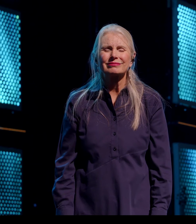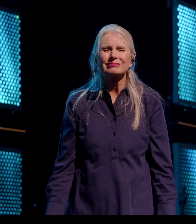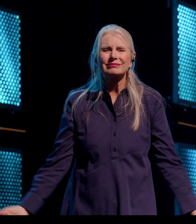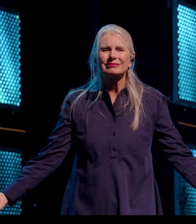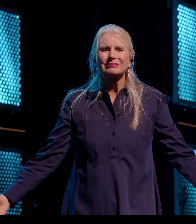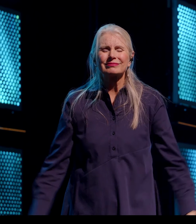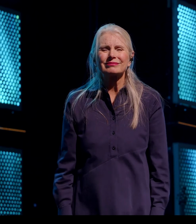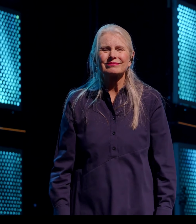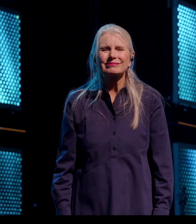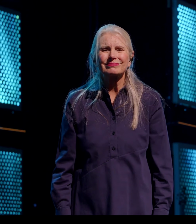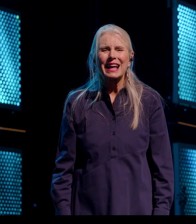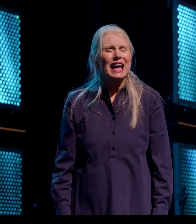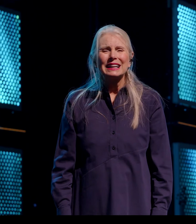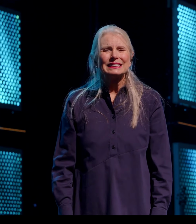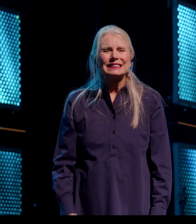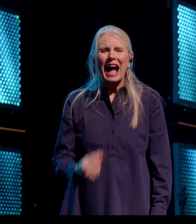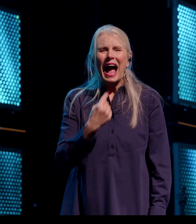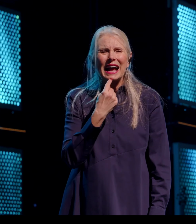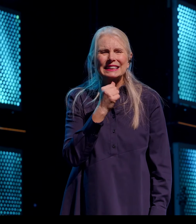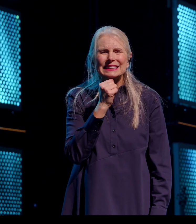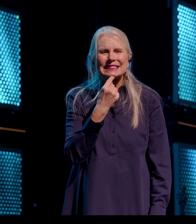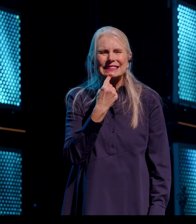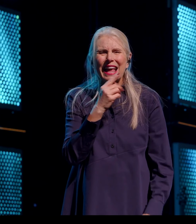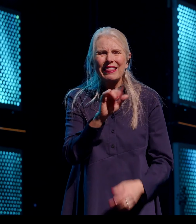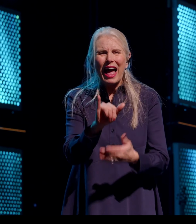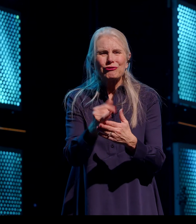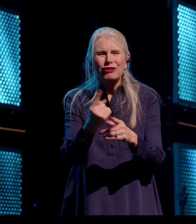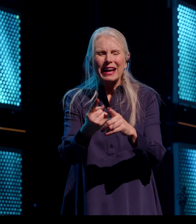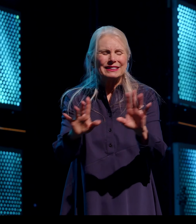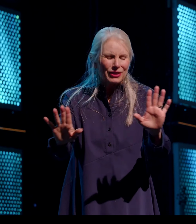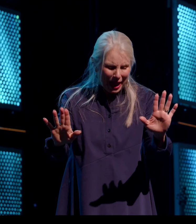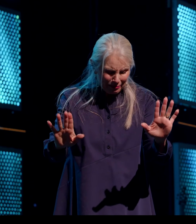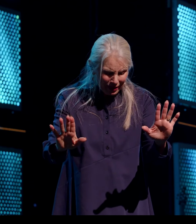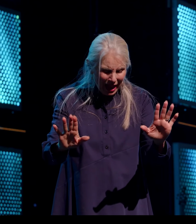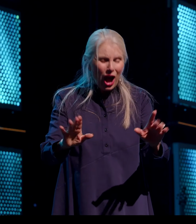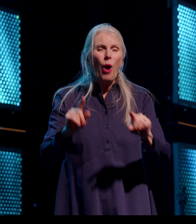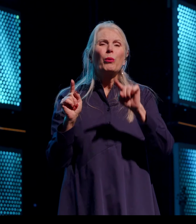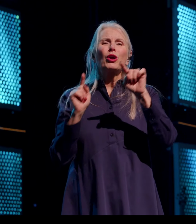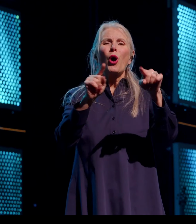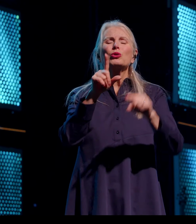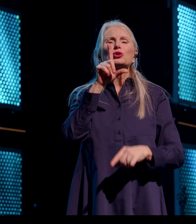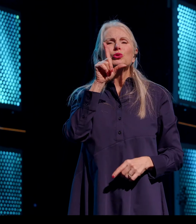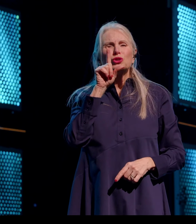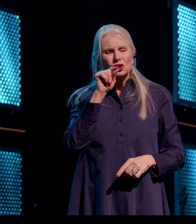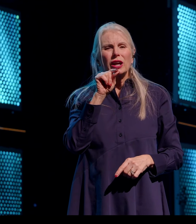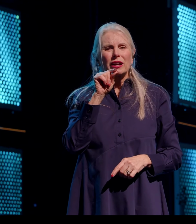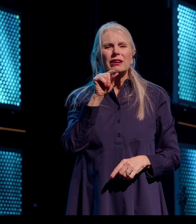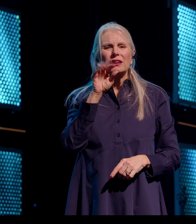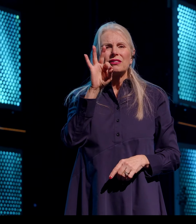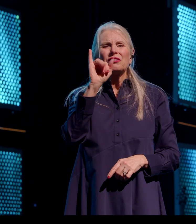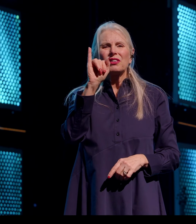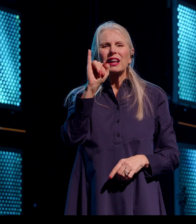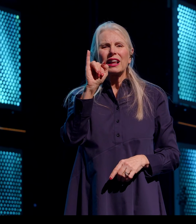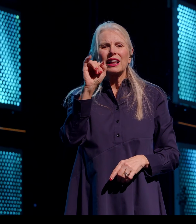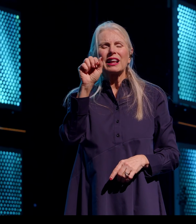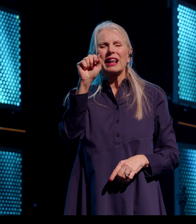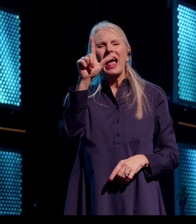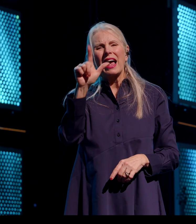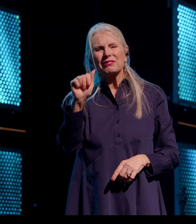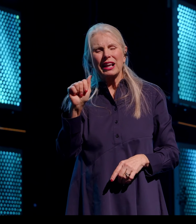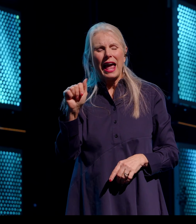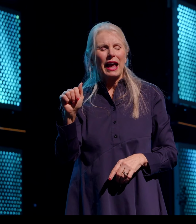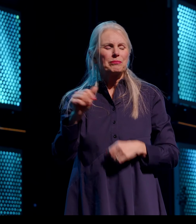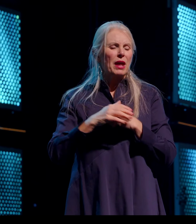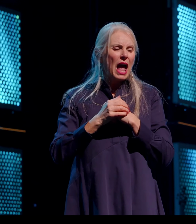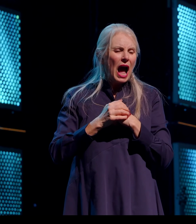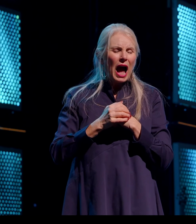So we're like, let's go to Chick-fil-A. So we go to Chick-fil-A, and we're about to pull on the one on Day Street, so we have a picture in the mind. And just as there are two,